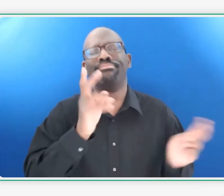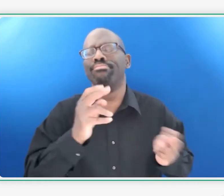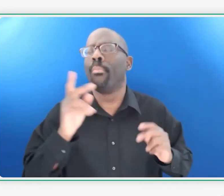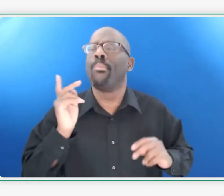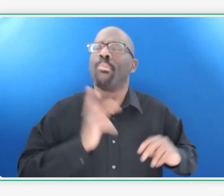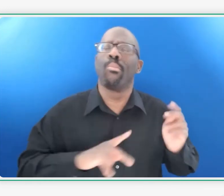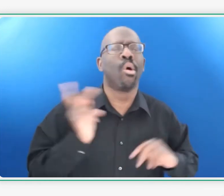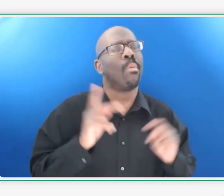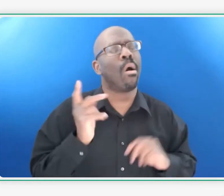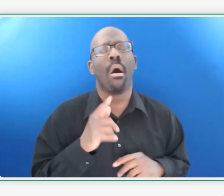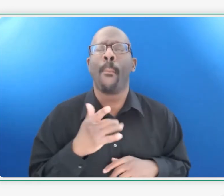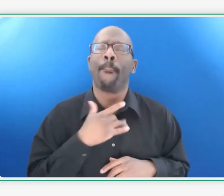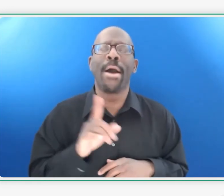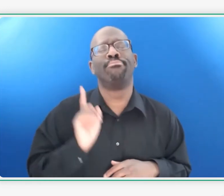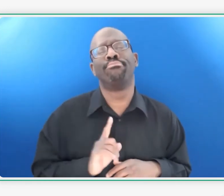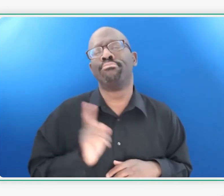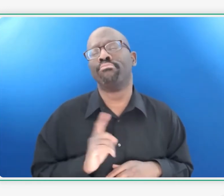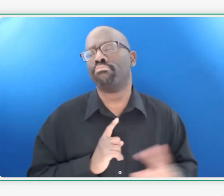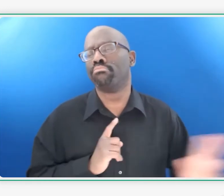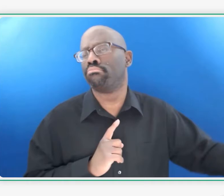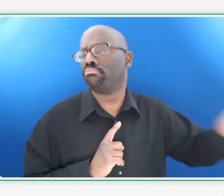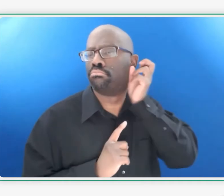So now we can discuss incidental learning.